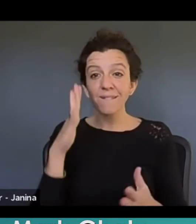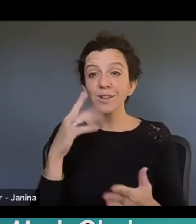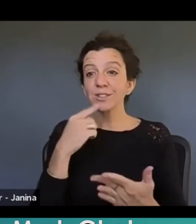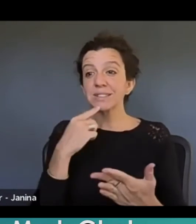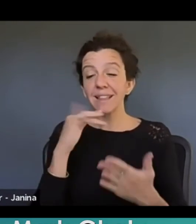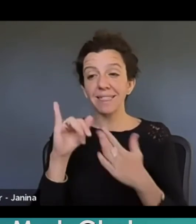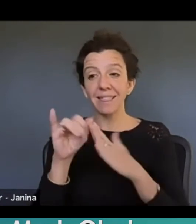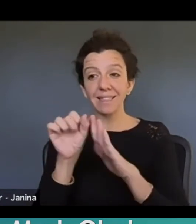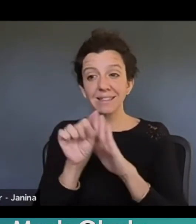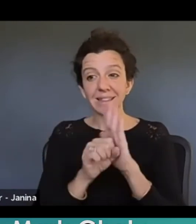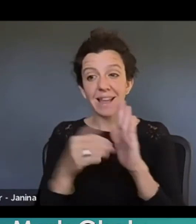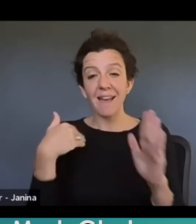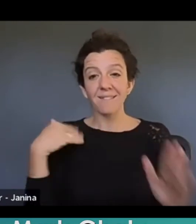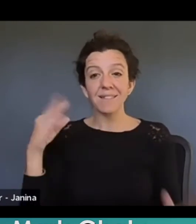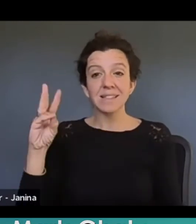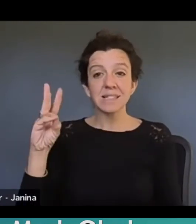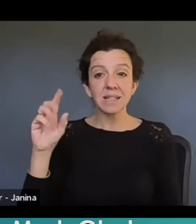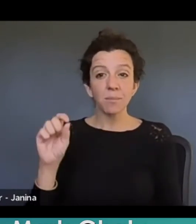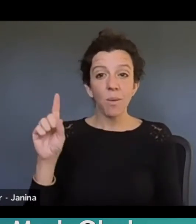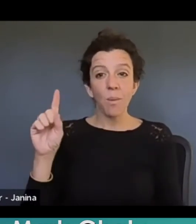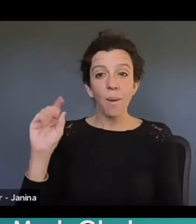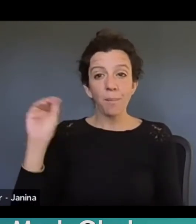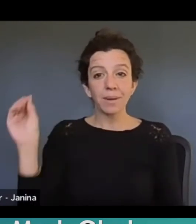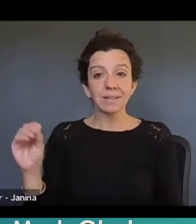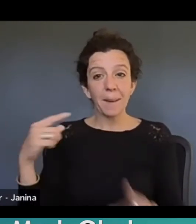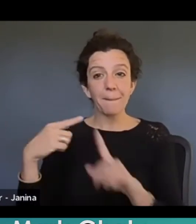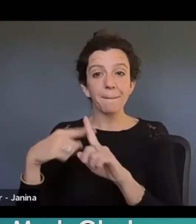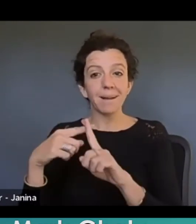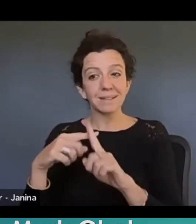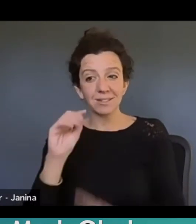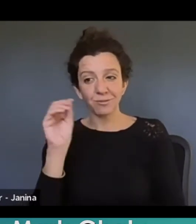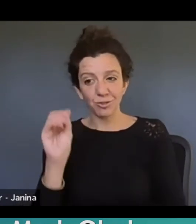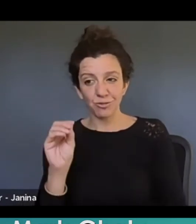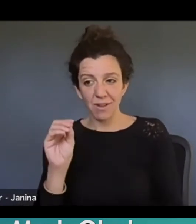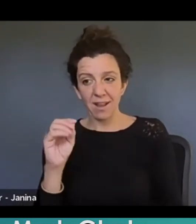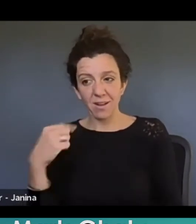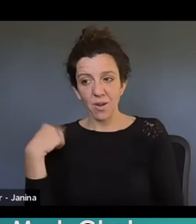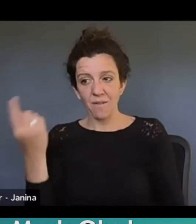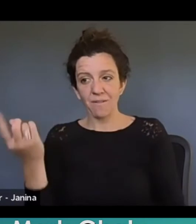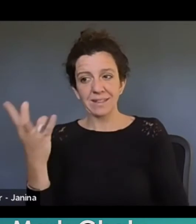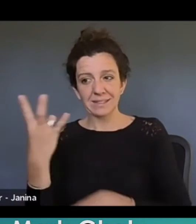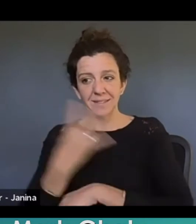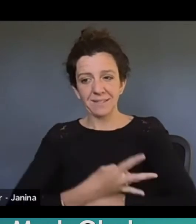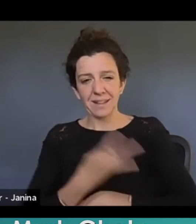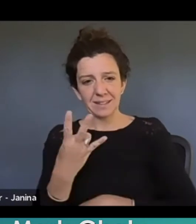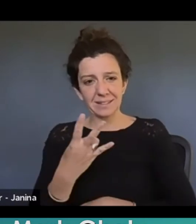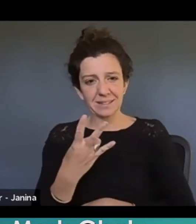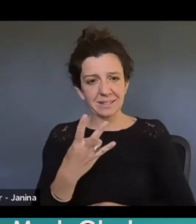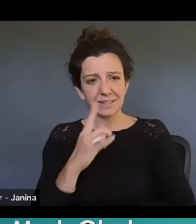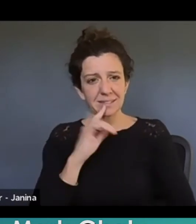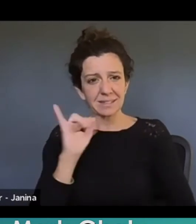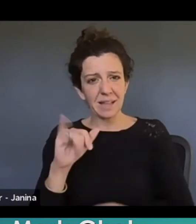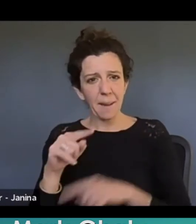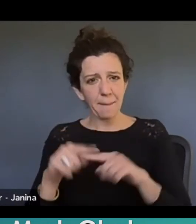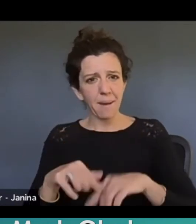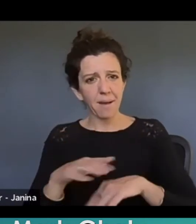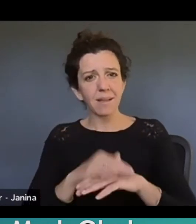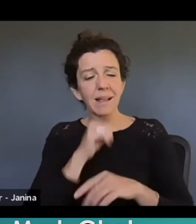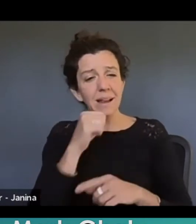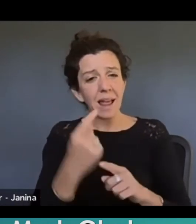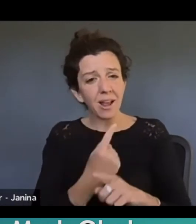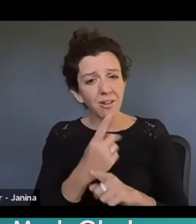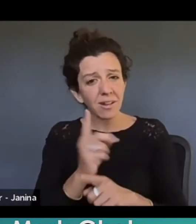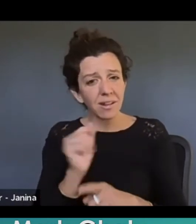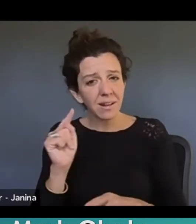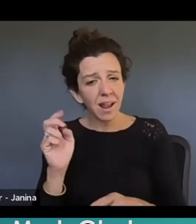state has a 6.1% positivity rate over the past 7 days. Is that based on inaccurate data, and as a result, is it